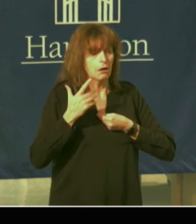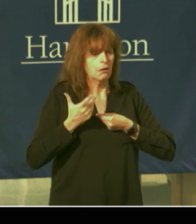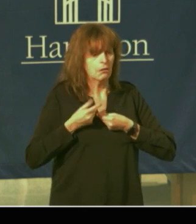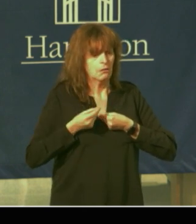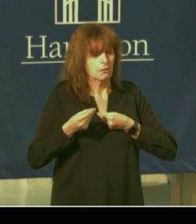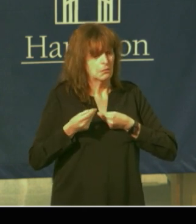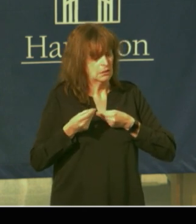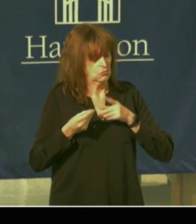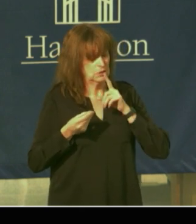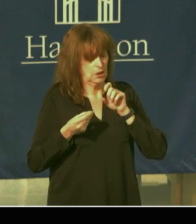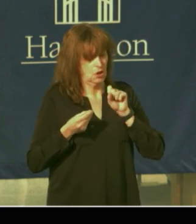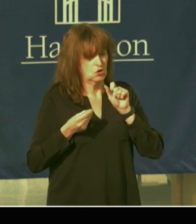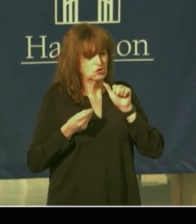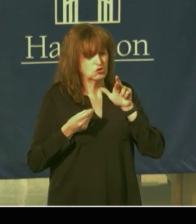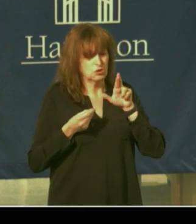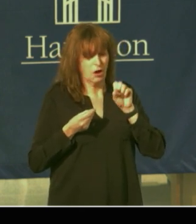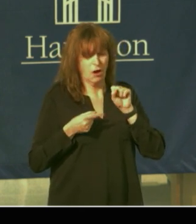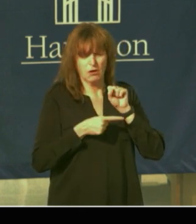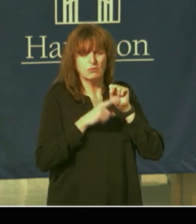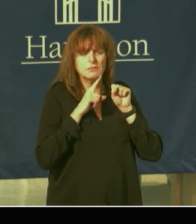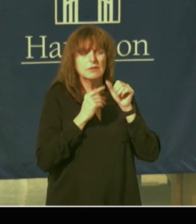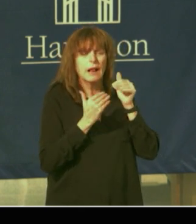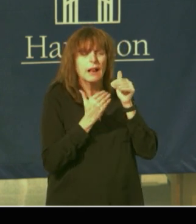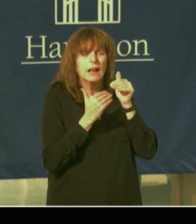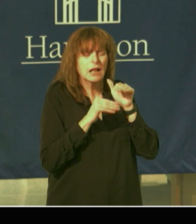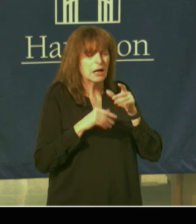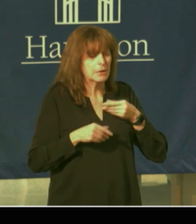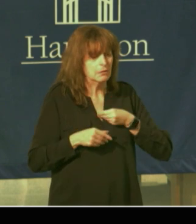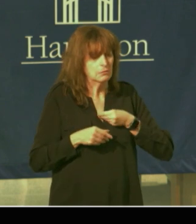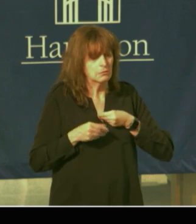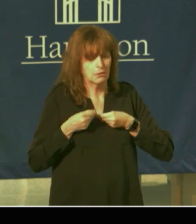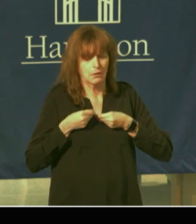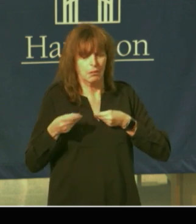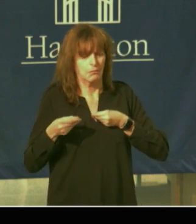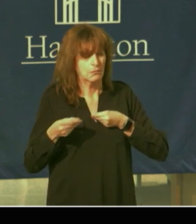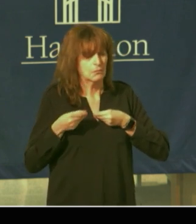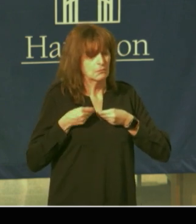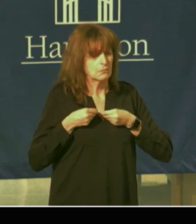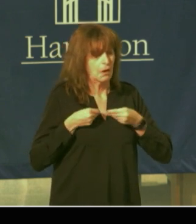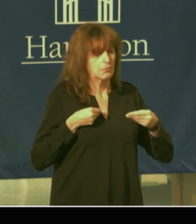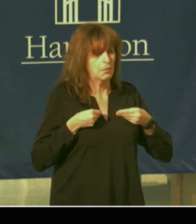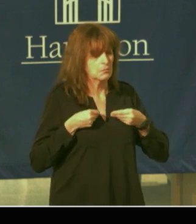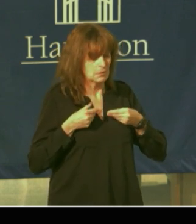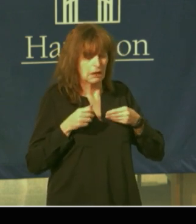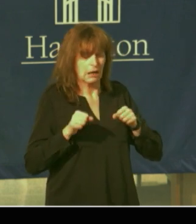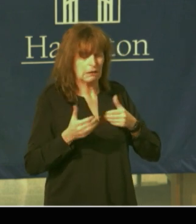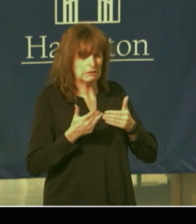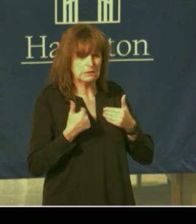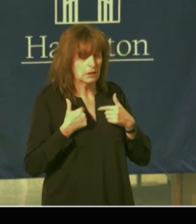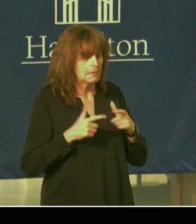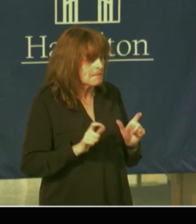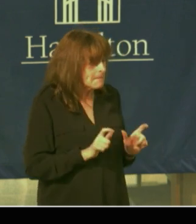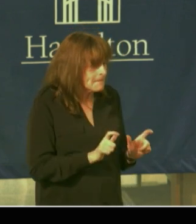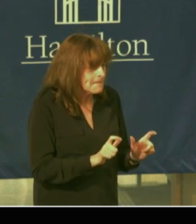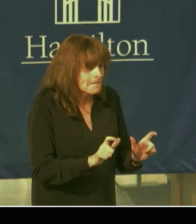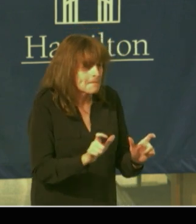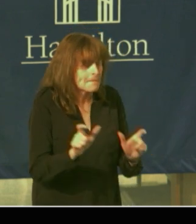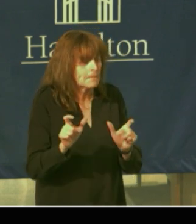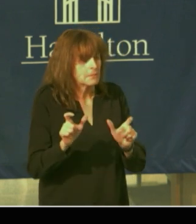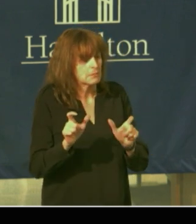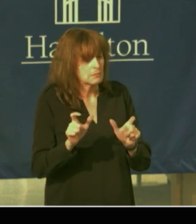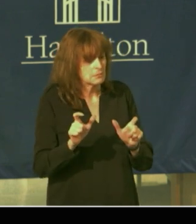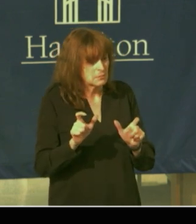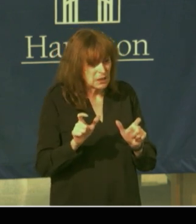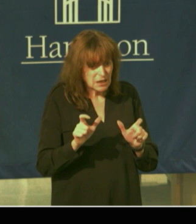by public health initiatives. This virus is a little more crafty than the SARS virus in that it appears